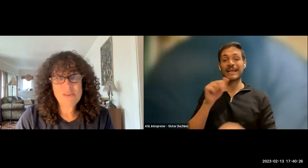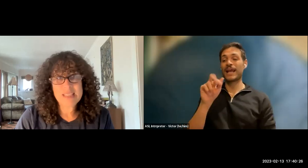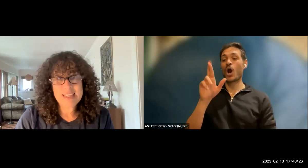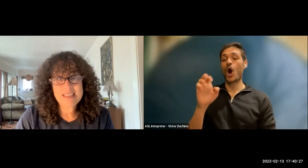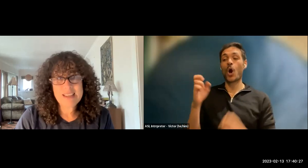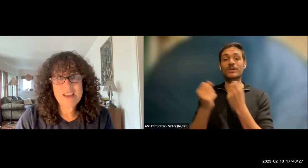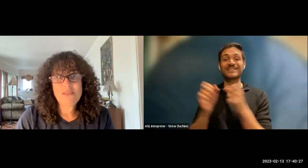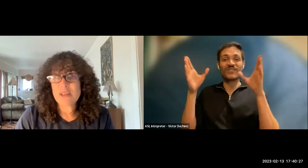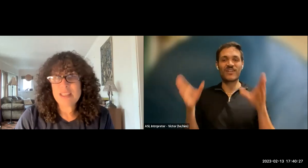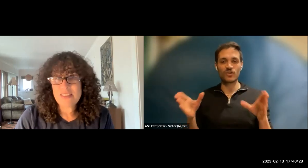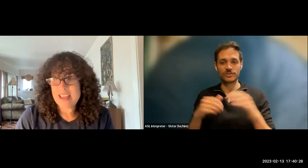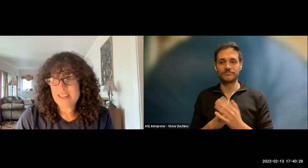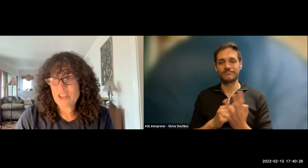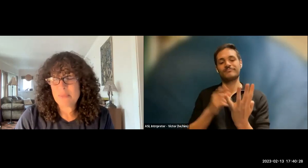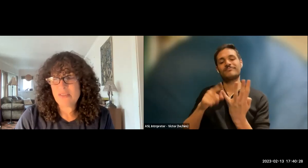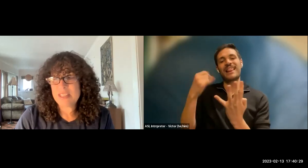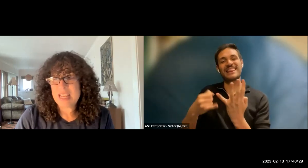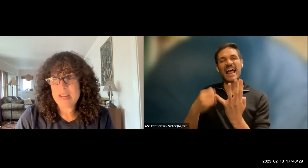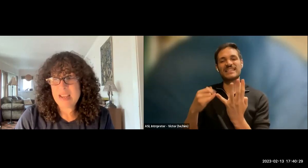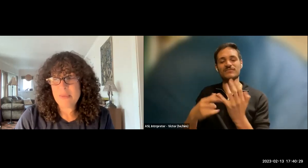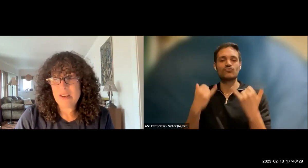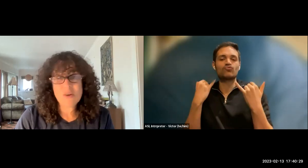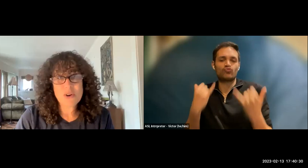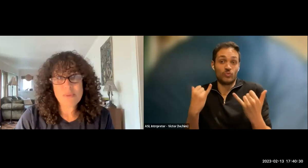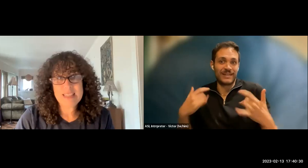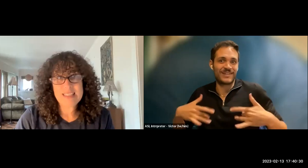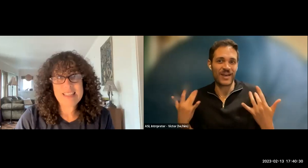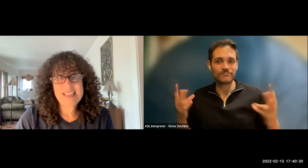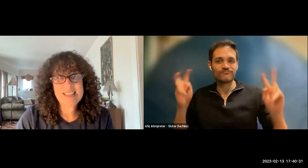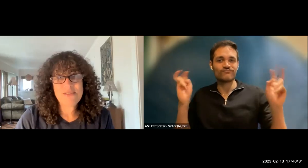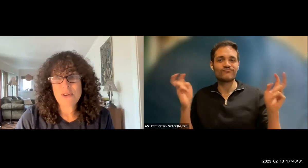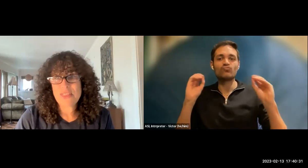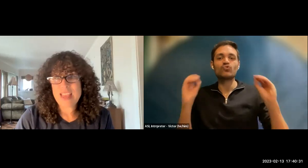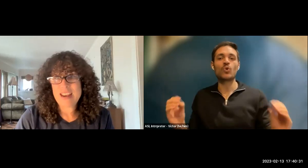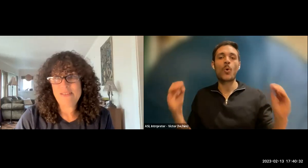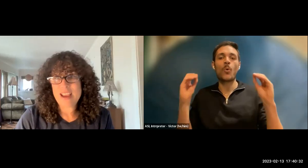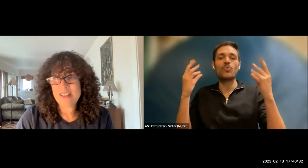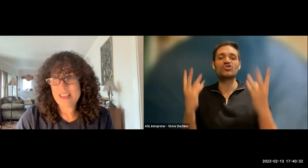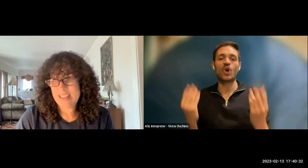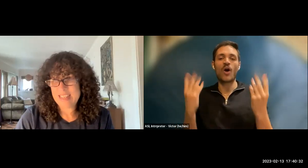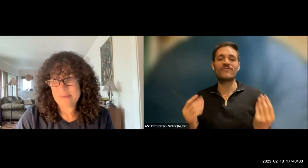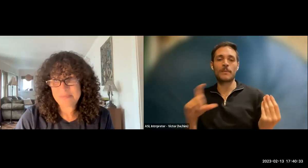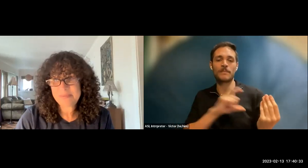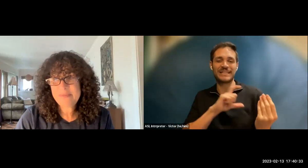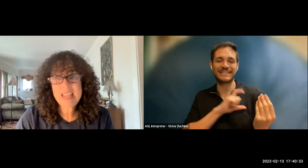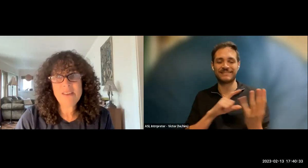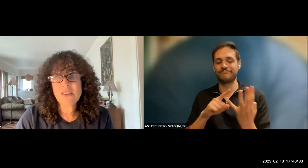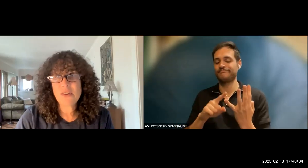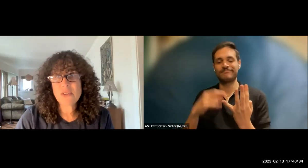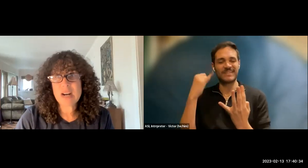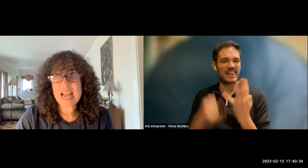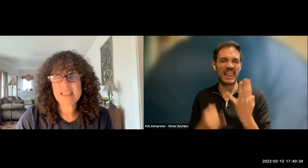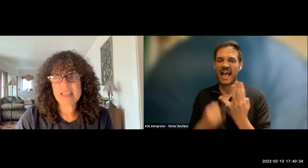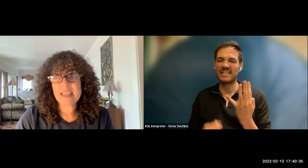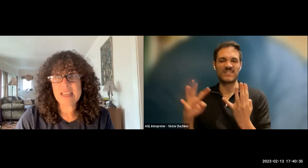No Soft Police, focusing on that chapter of the same name in No More Police, is the fourth and final event. And